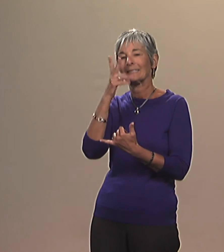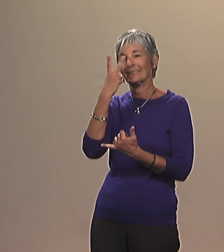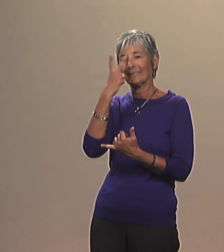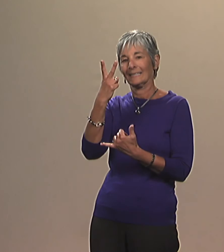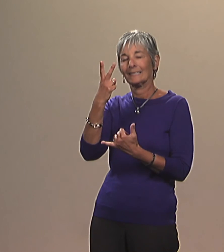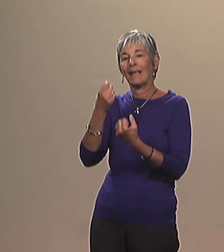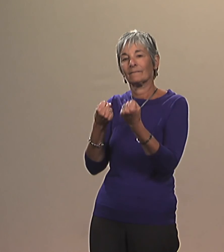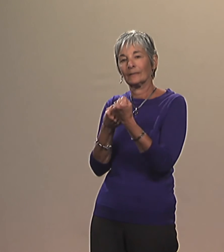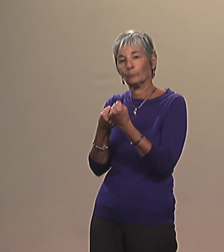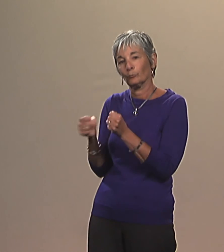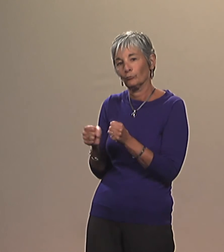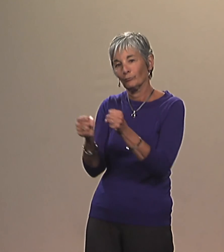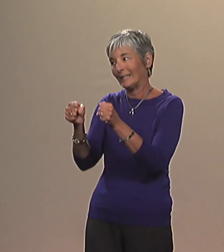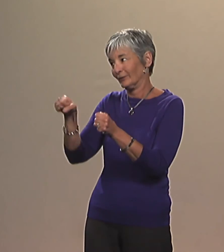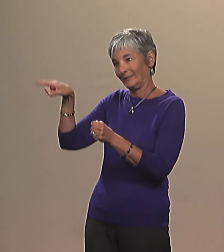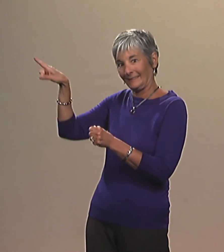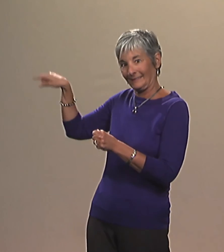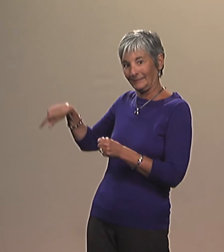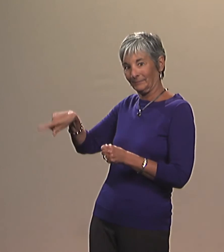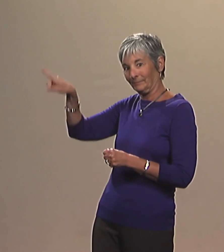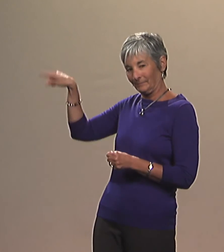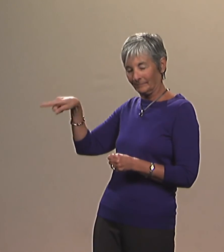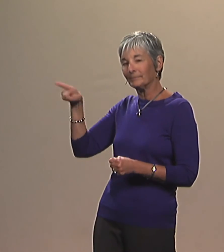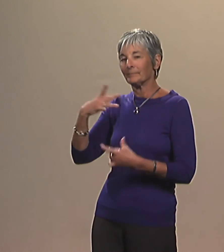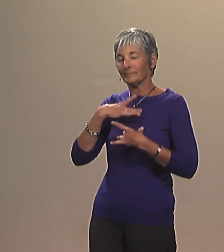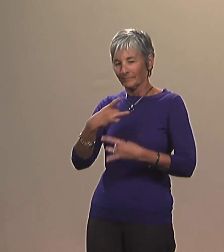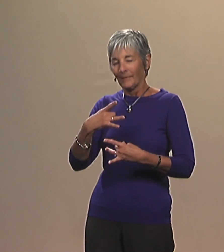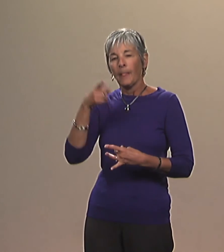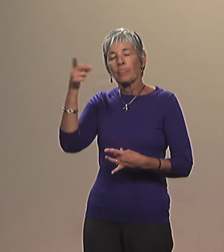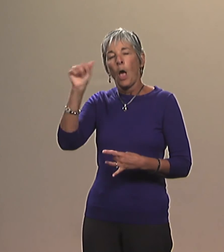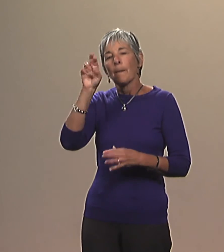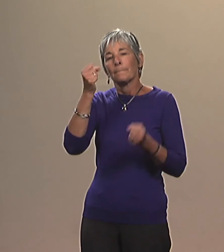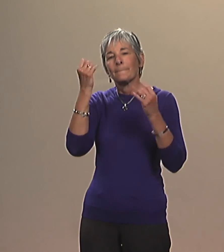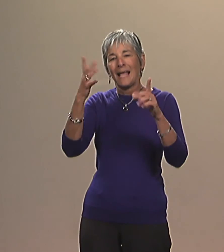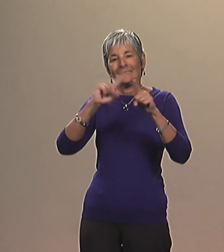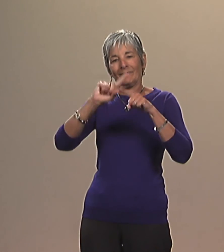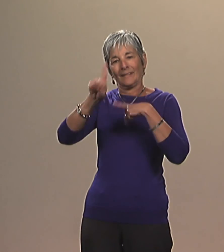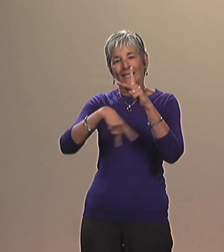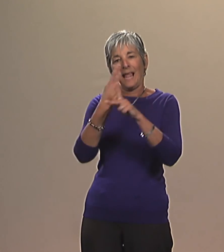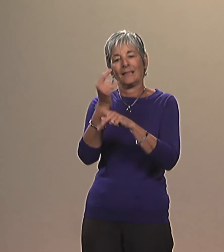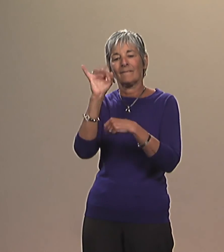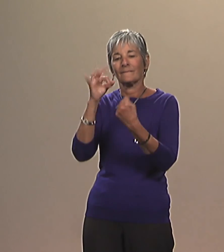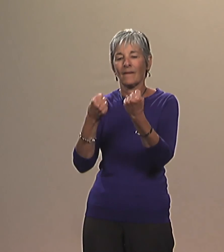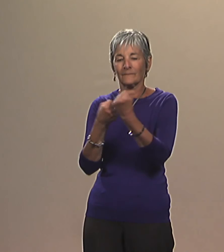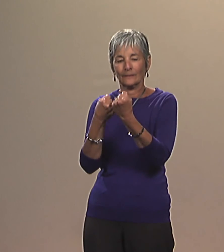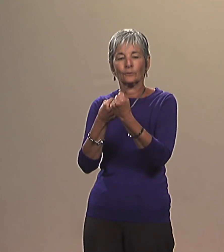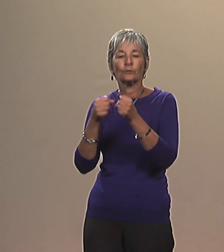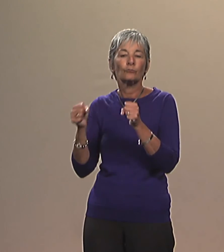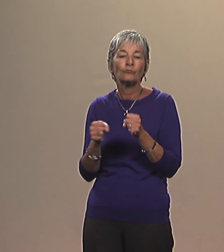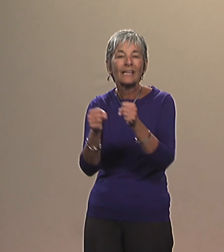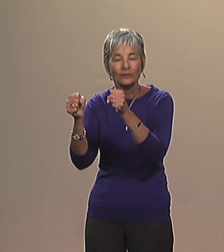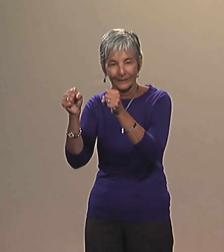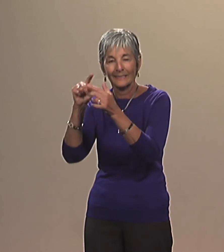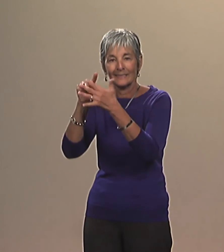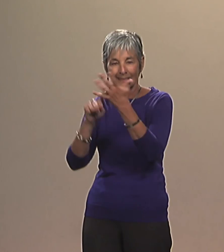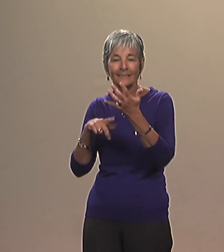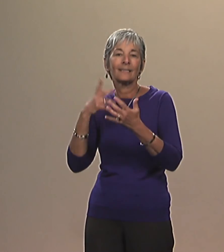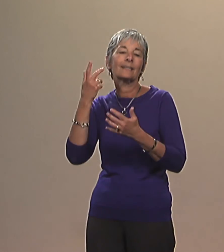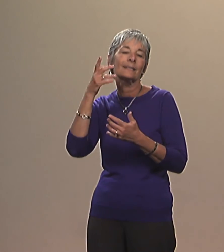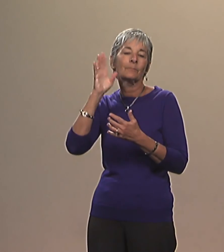Now you will see some advocacy strategies listed here. It's interesting, there are many different kinds of advocacy strategies that you see,